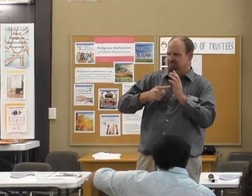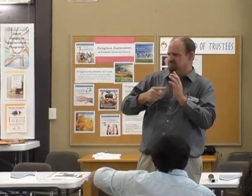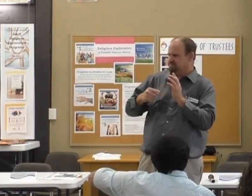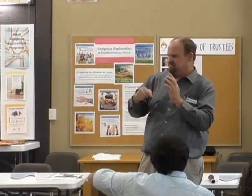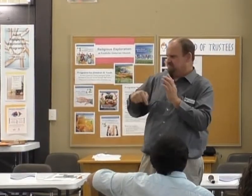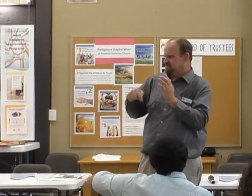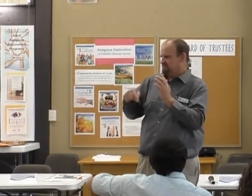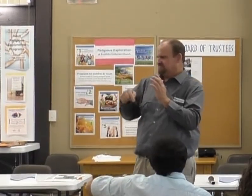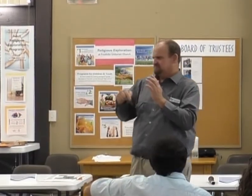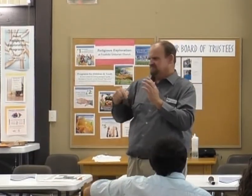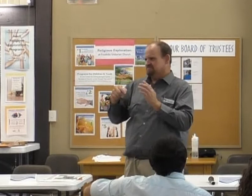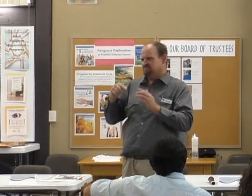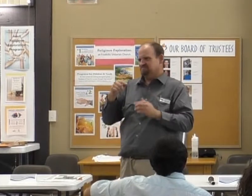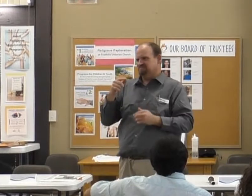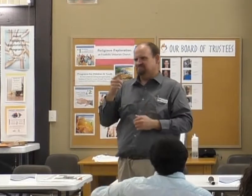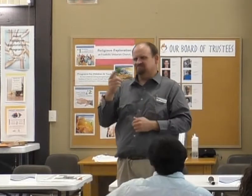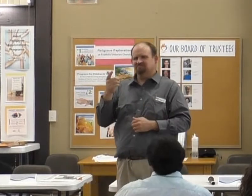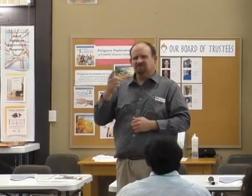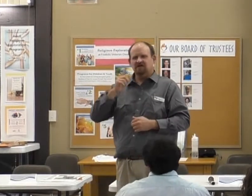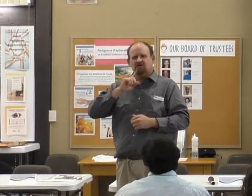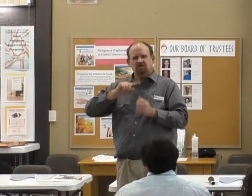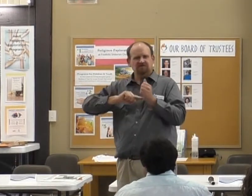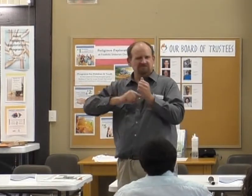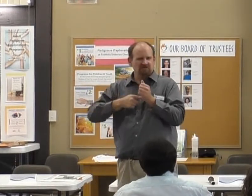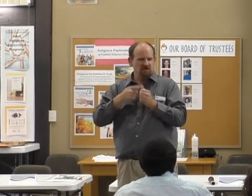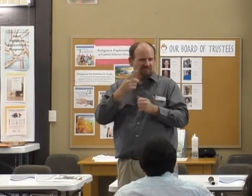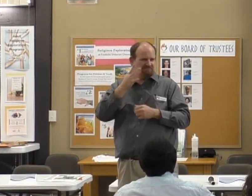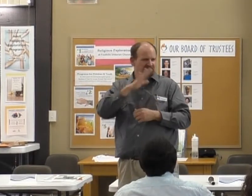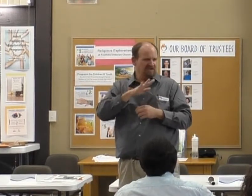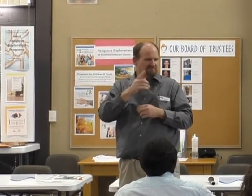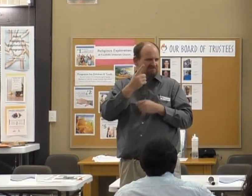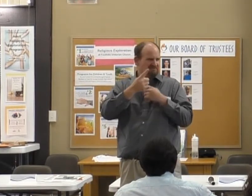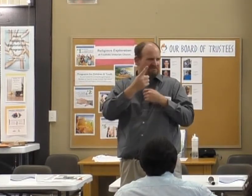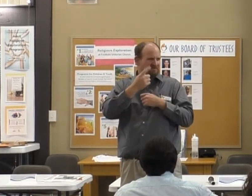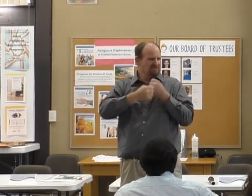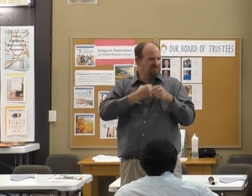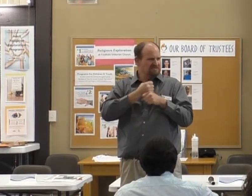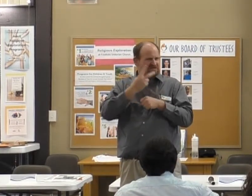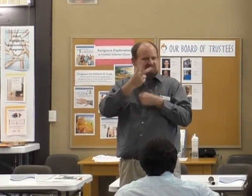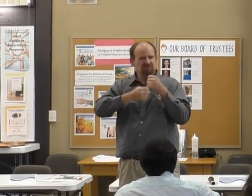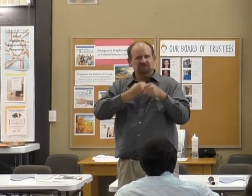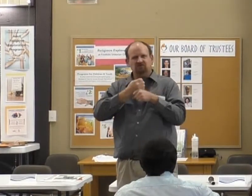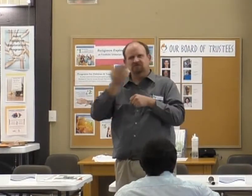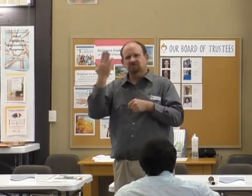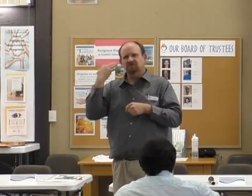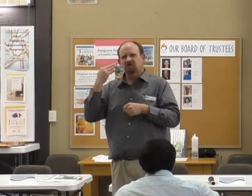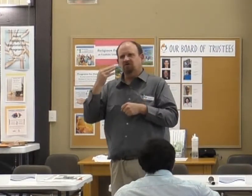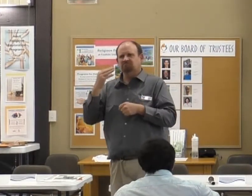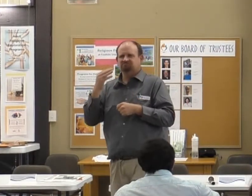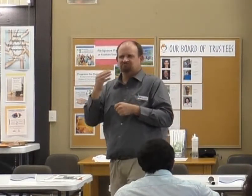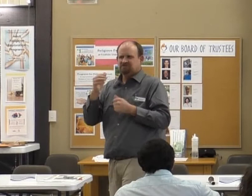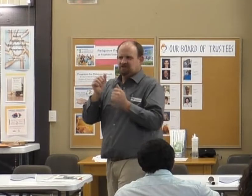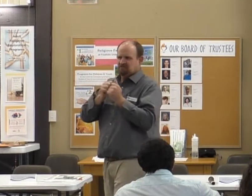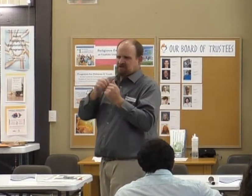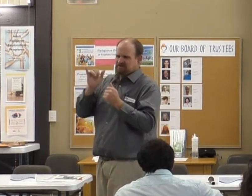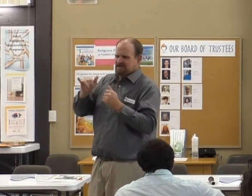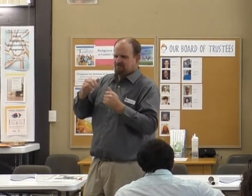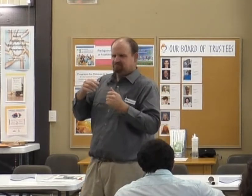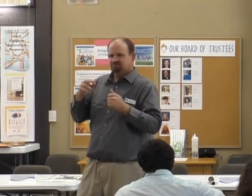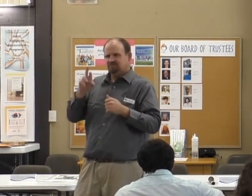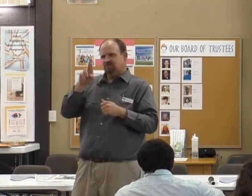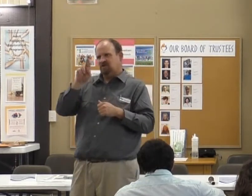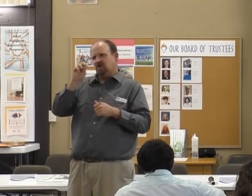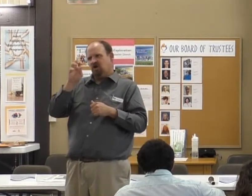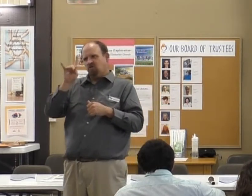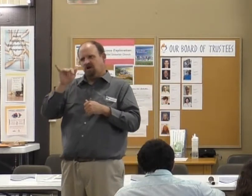And really, I think how we're going to begin, how this really originated, it was probably around a year, maybe 2 years ago.